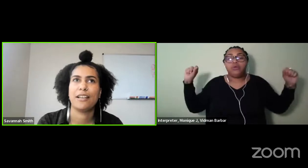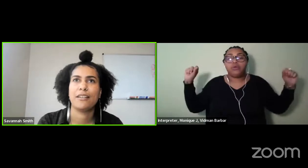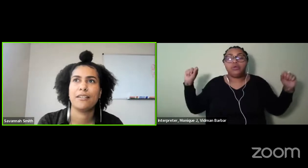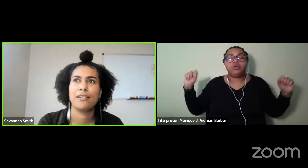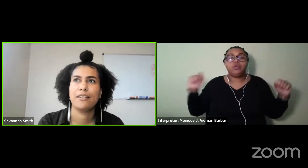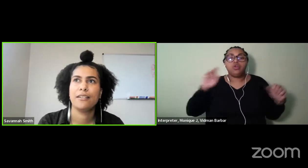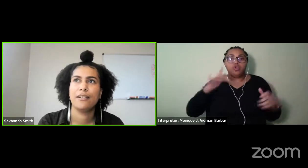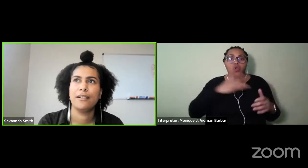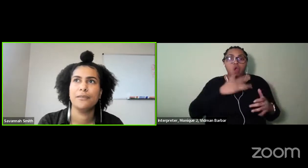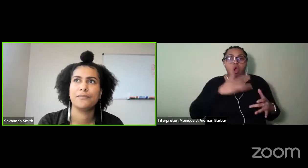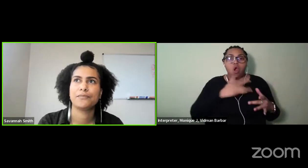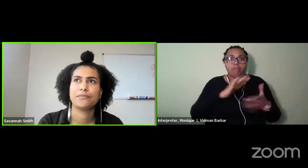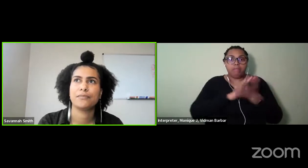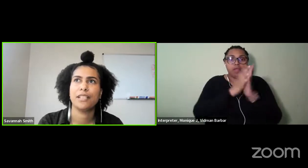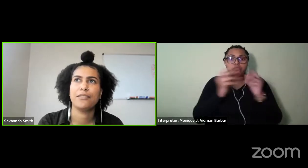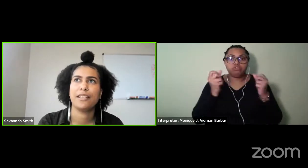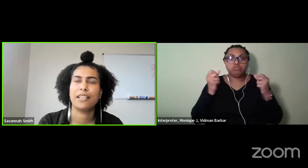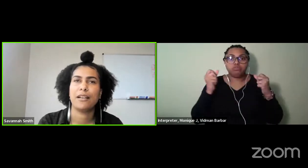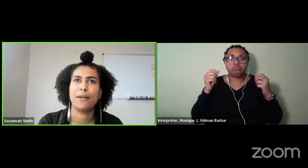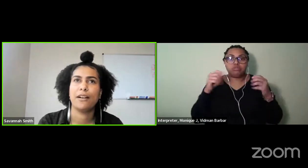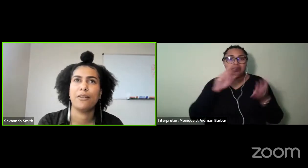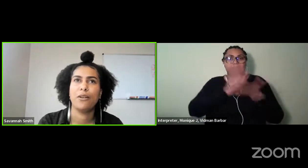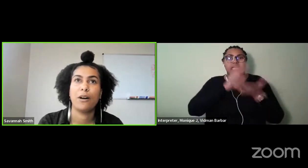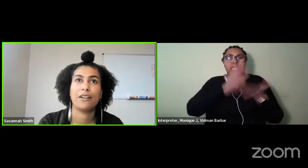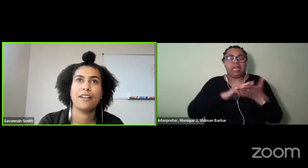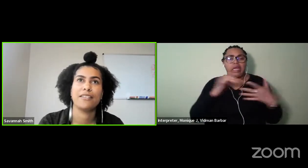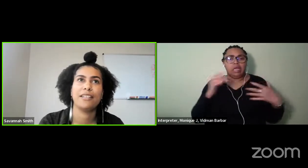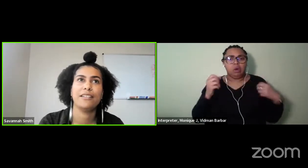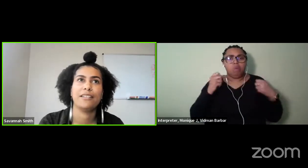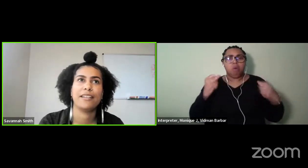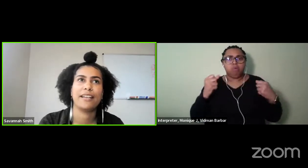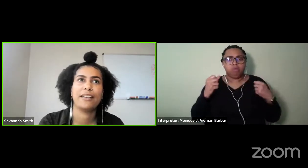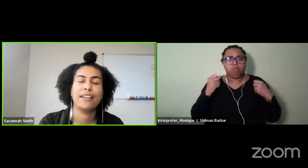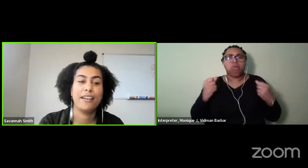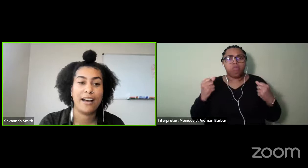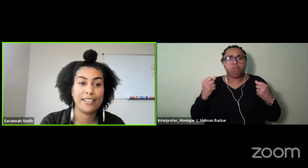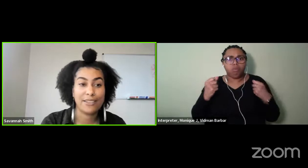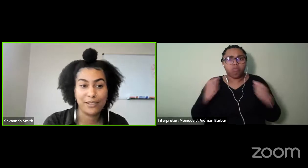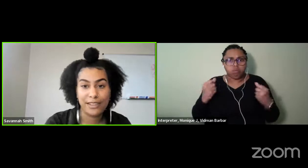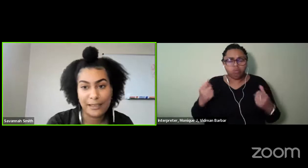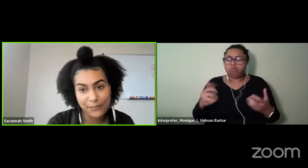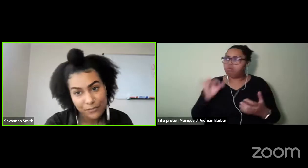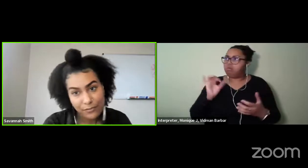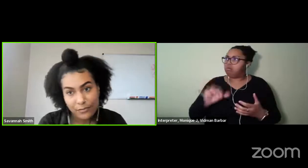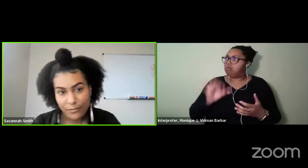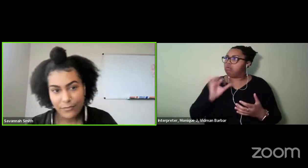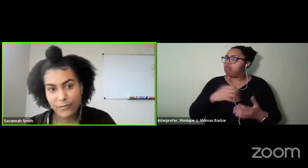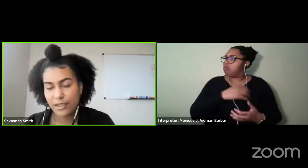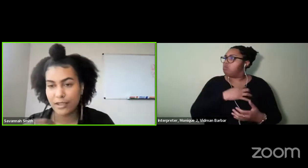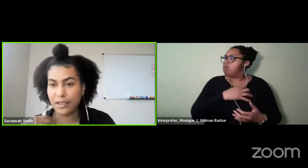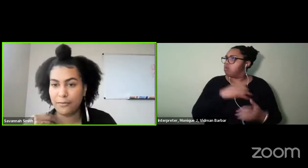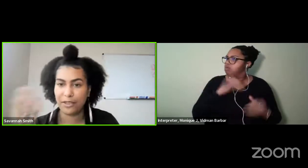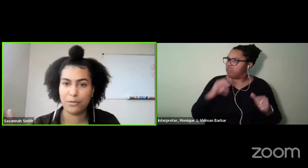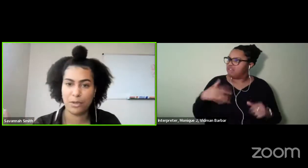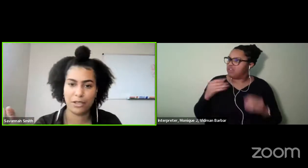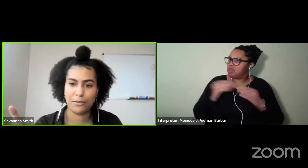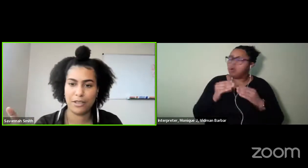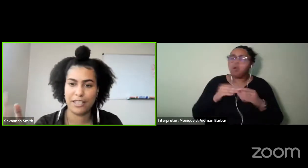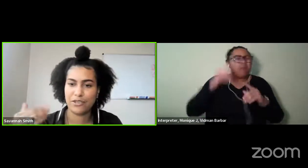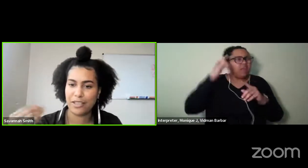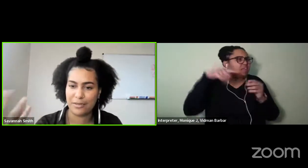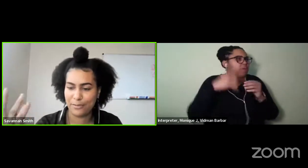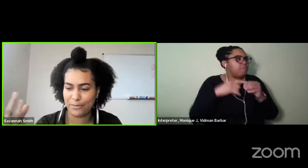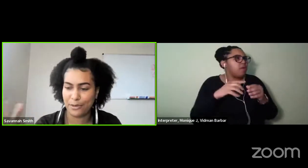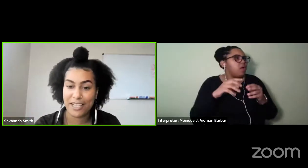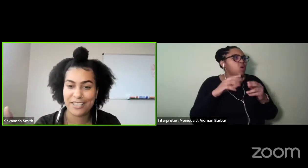you for sharing that. Even thinking about water as a healer, like I definitely value water